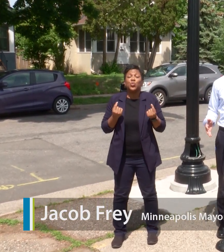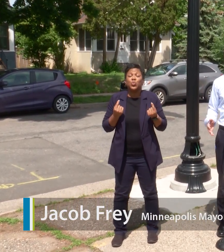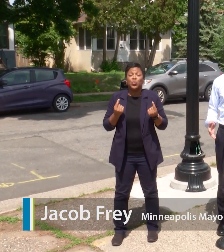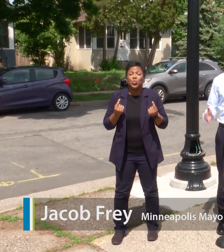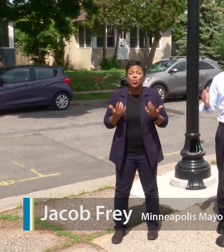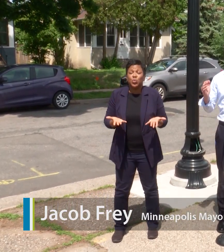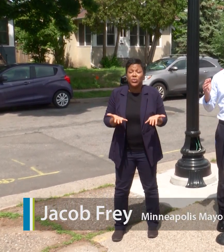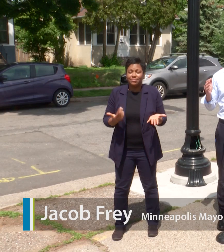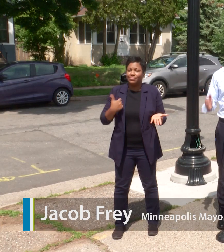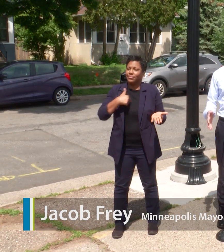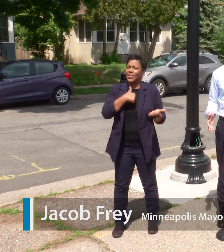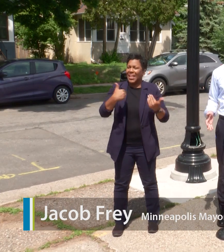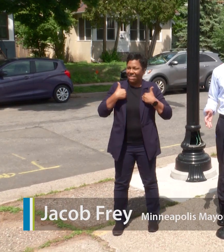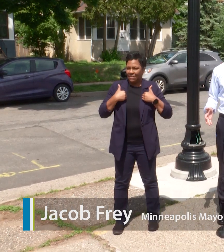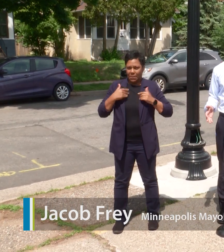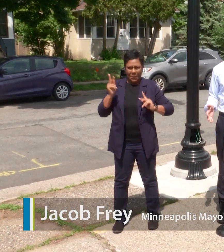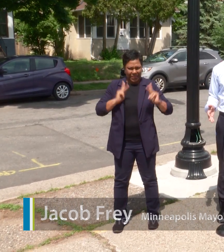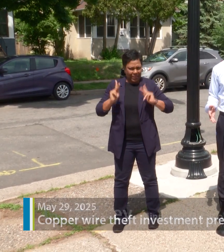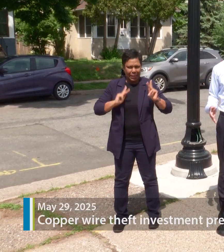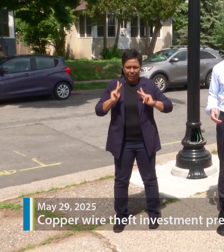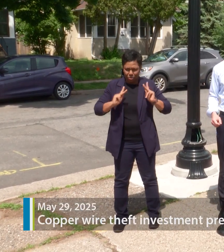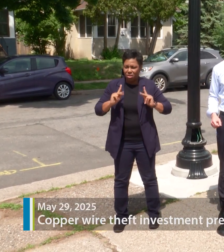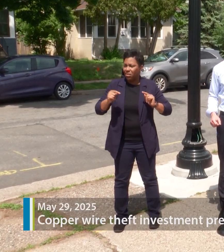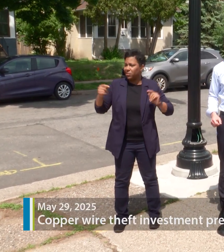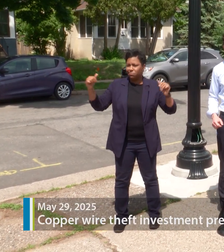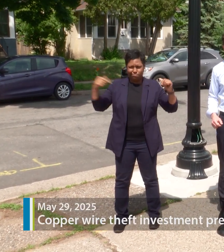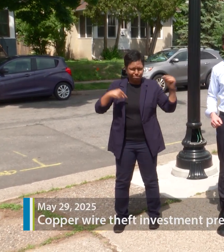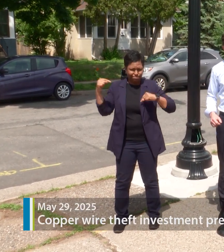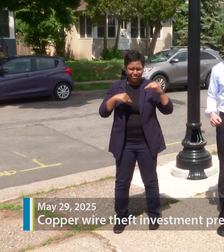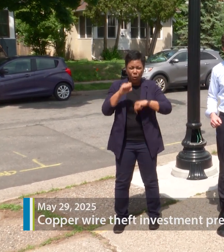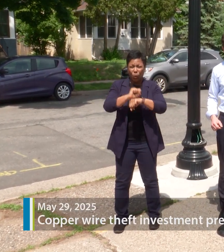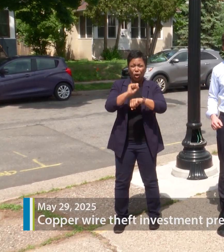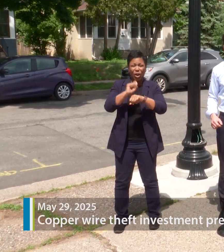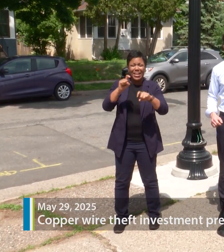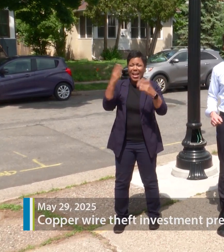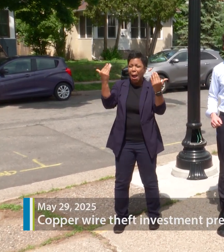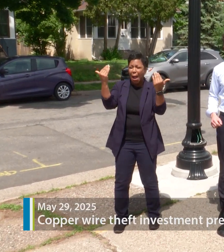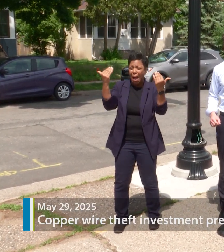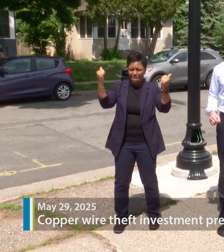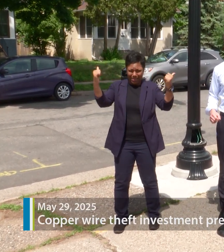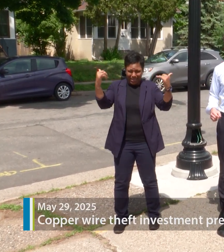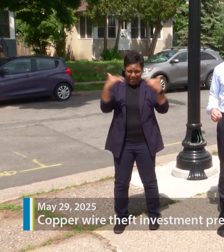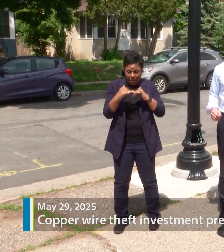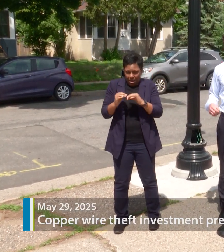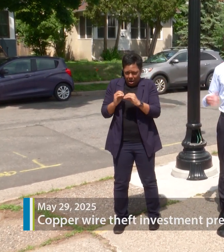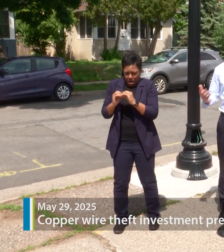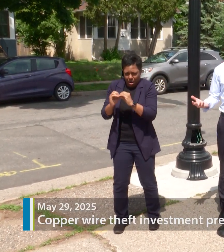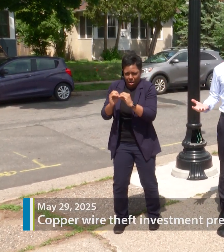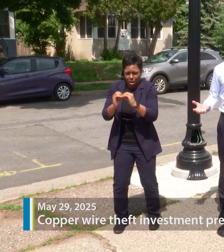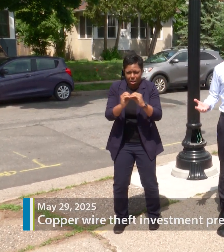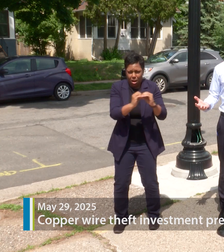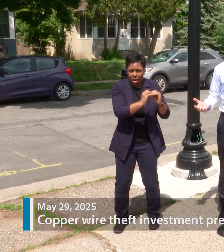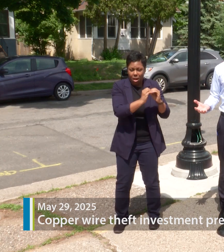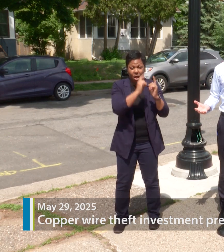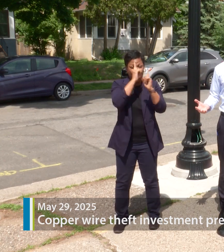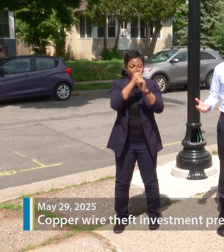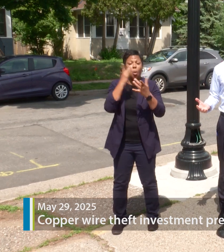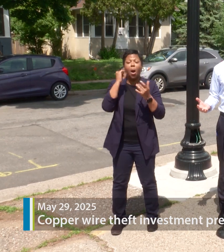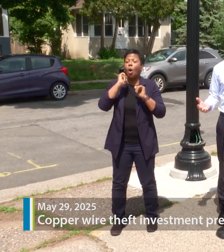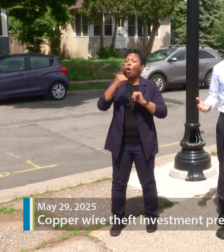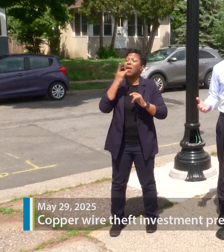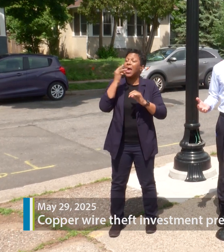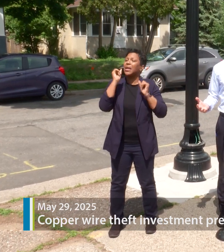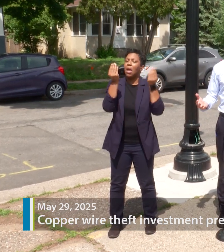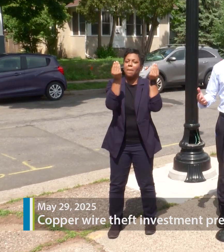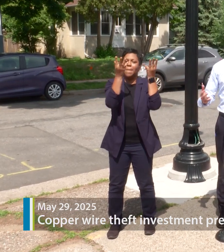everybody that we have. We're making sure that we're using contingency funding to get these lights turned back on. You need lights in a city to make sure